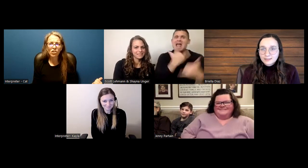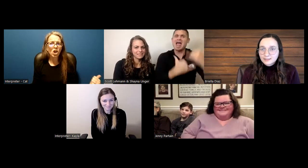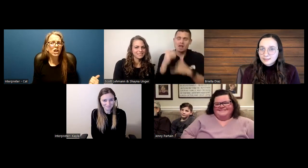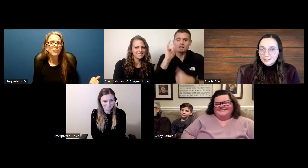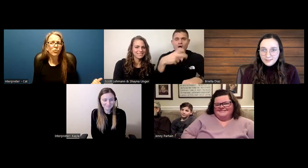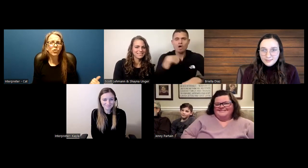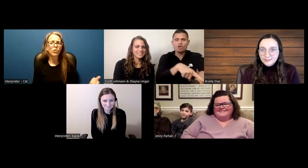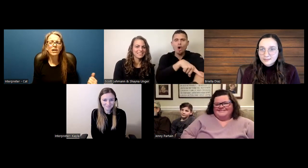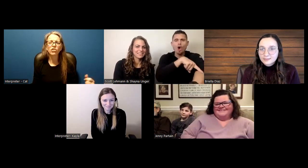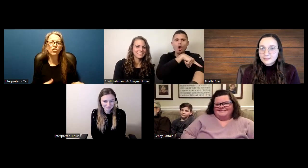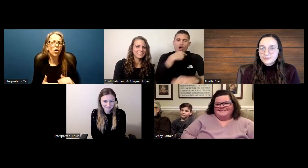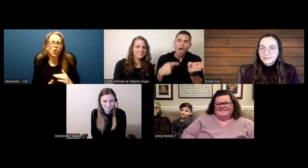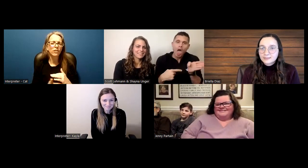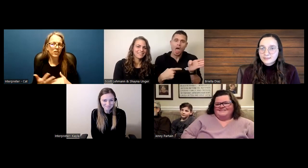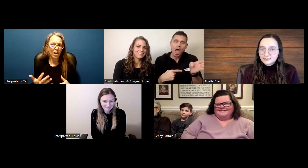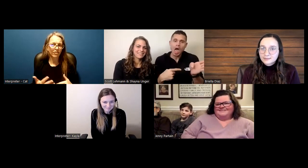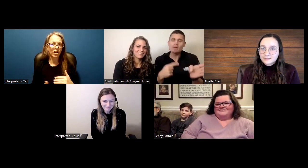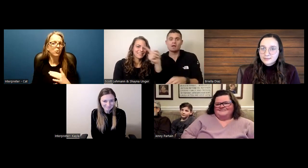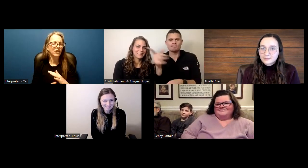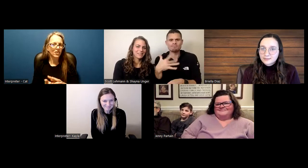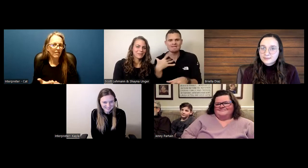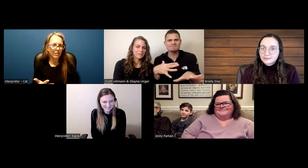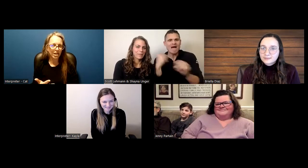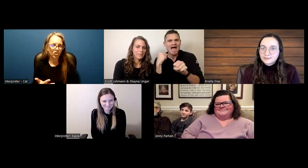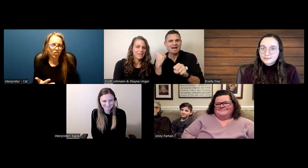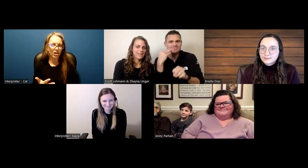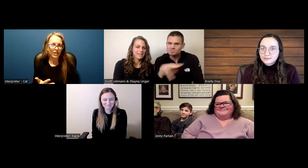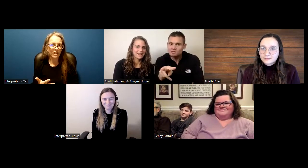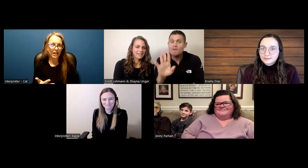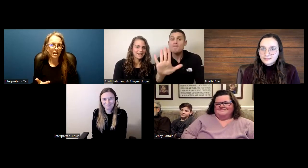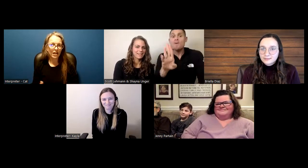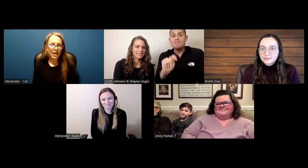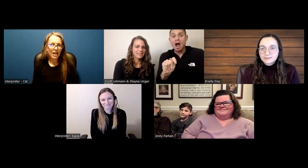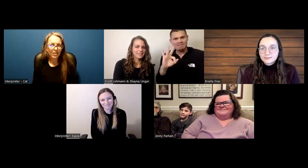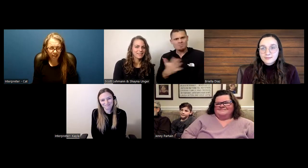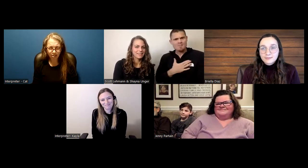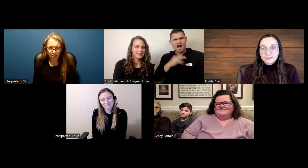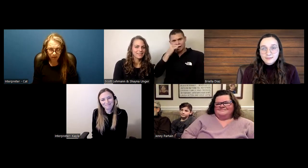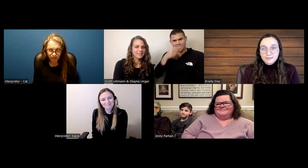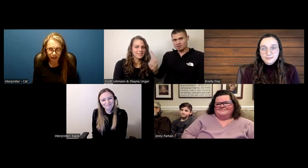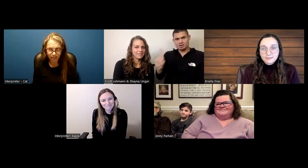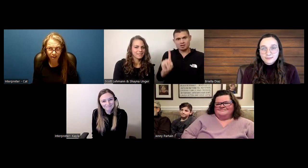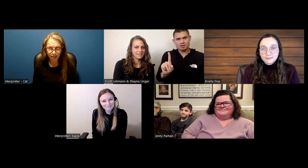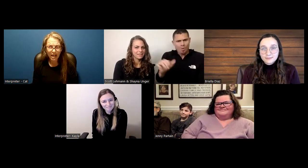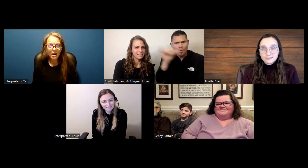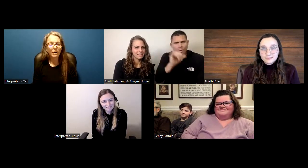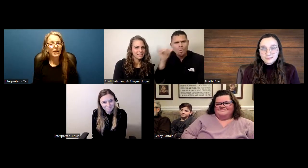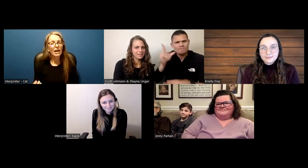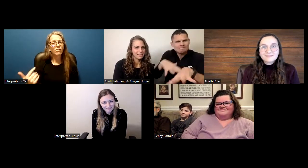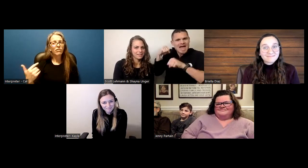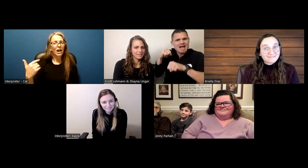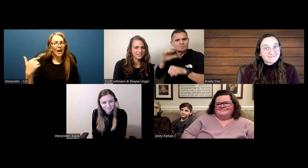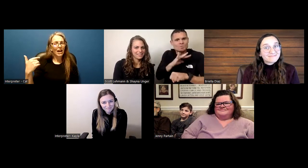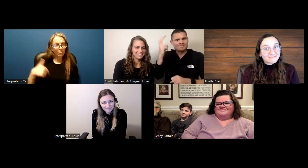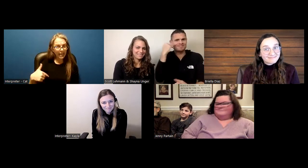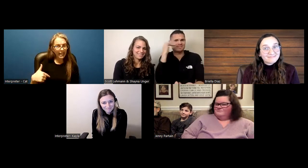sitting there talking him through how to do all the stuff, you know, with the safety measures and everything. It's like, it took me forever. But now